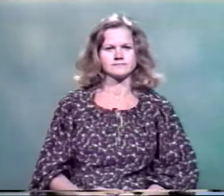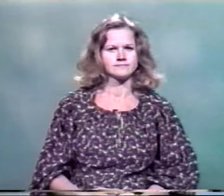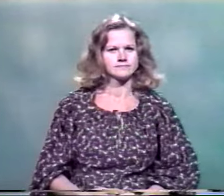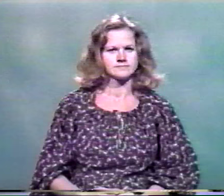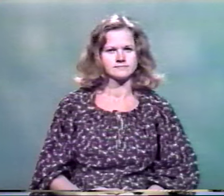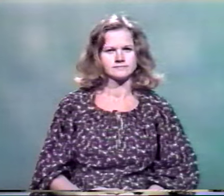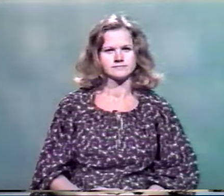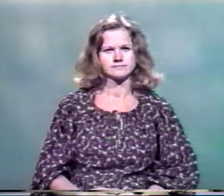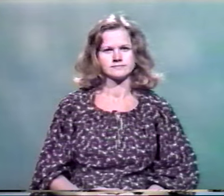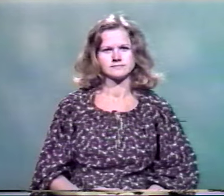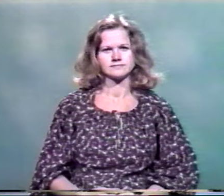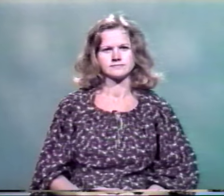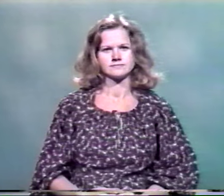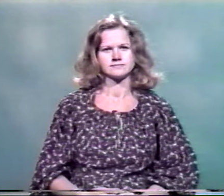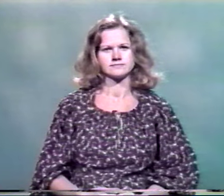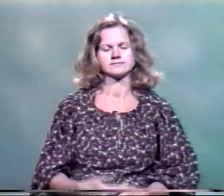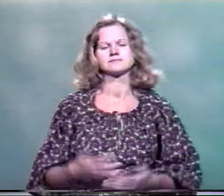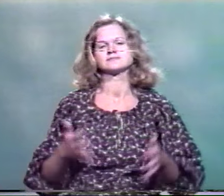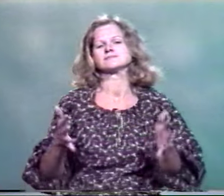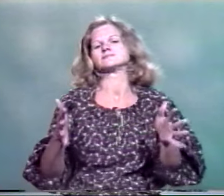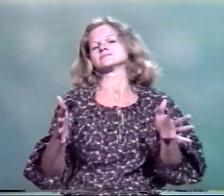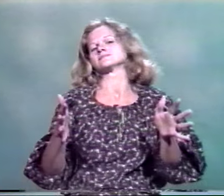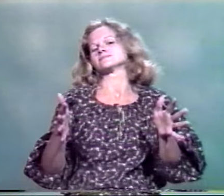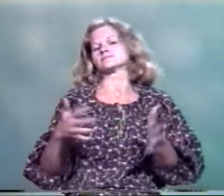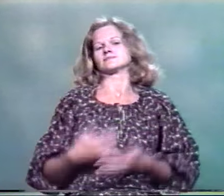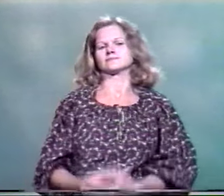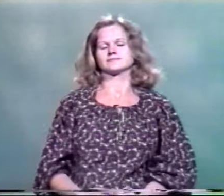The sign finish, meaning it's all over.